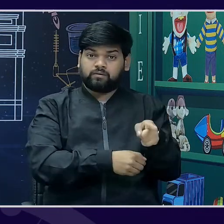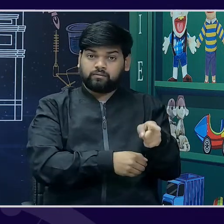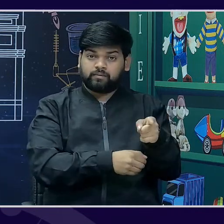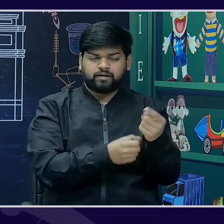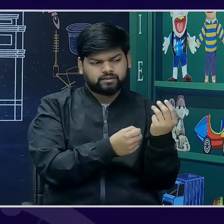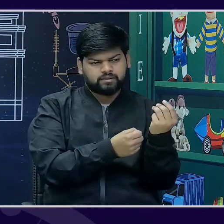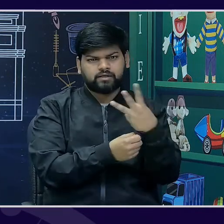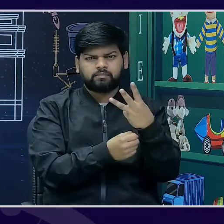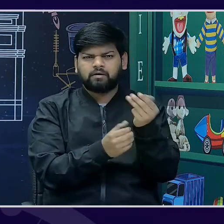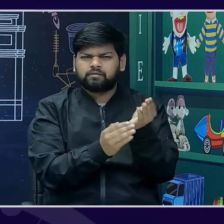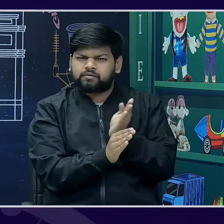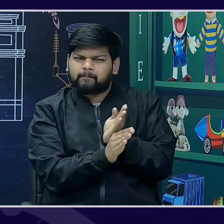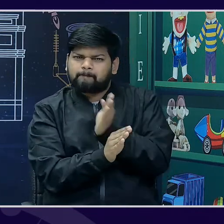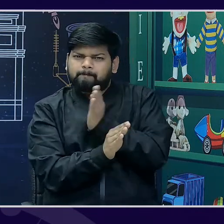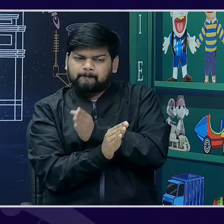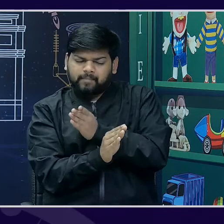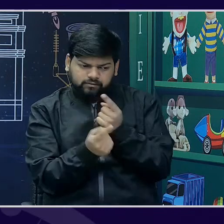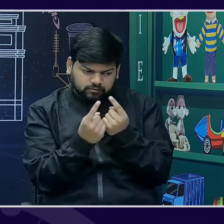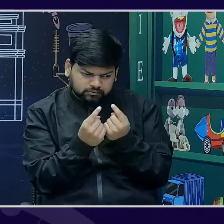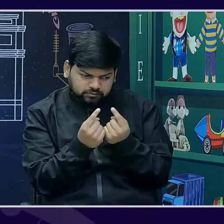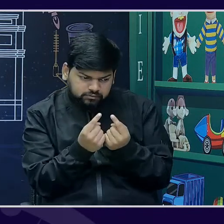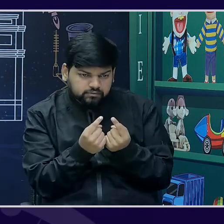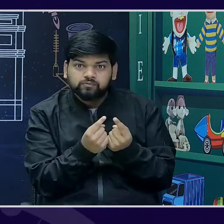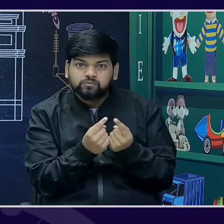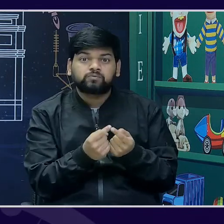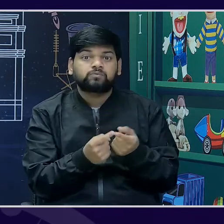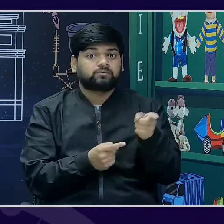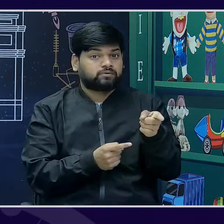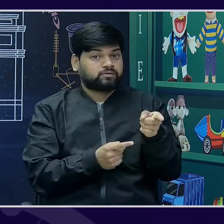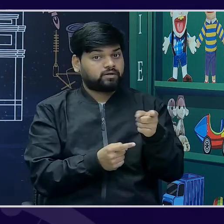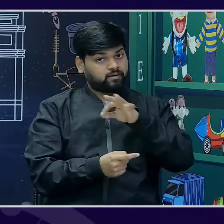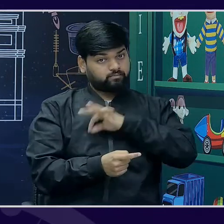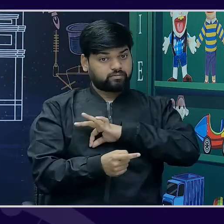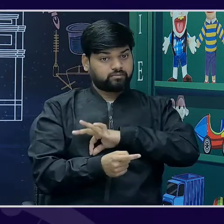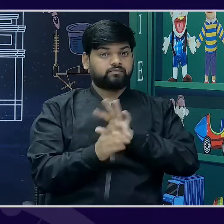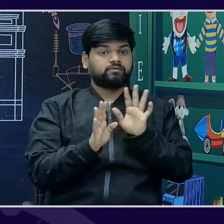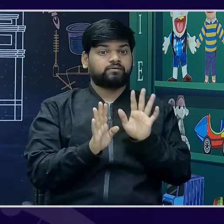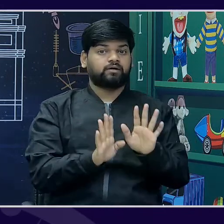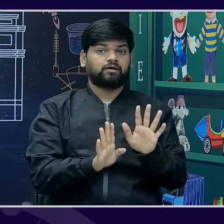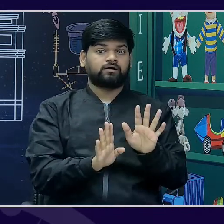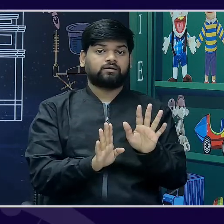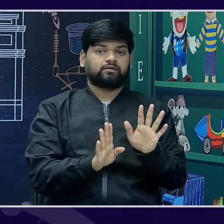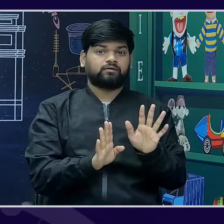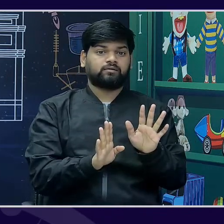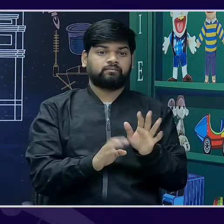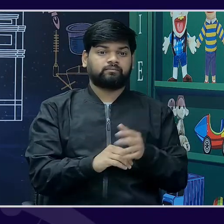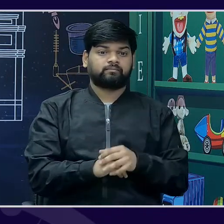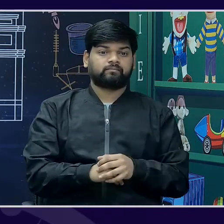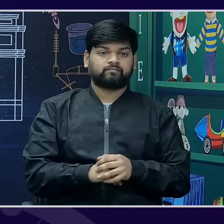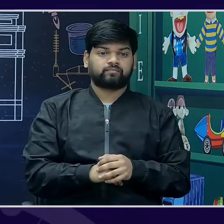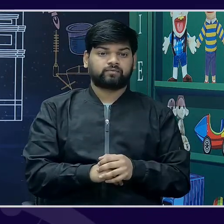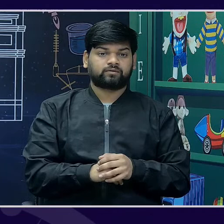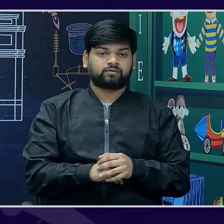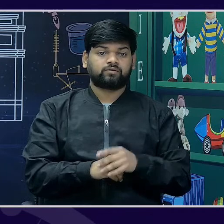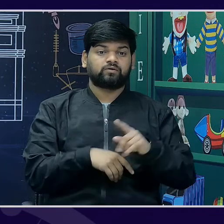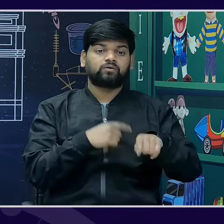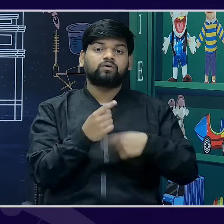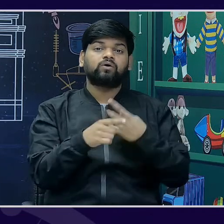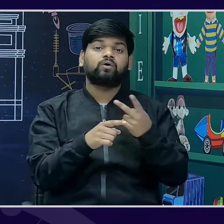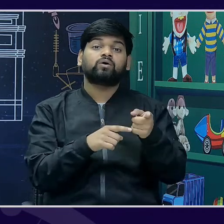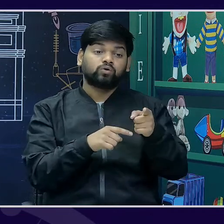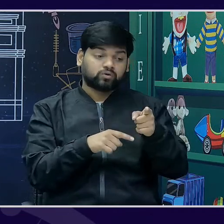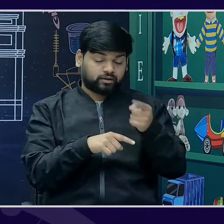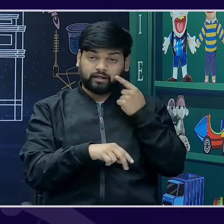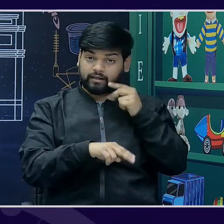early identification is being catered down to the public, I think the rehabilitation is going to be very fast.